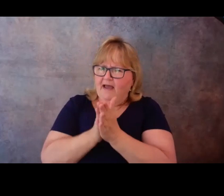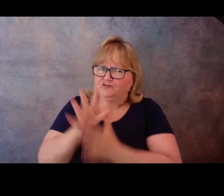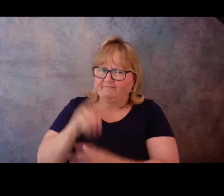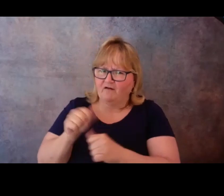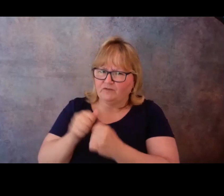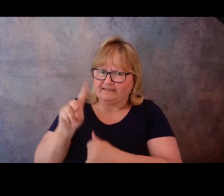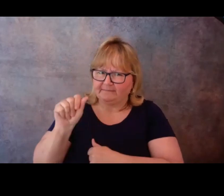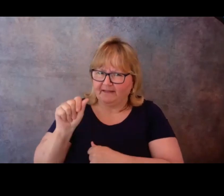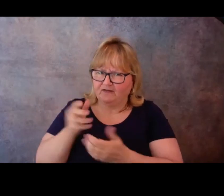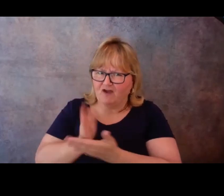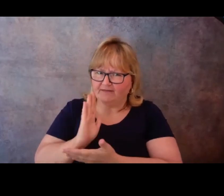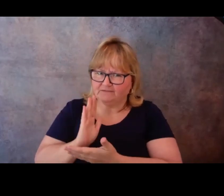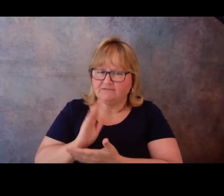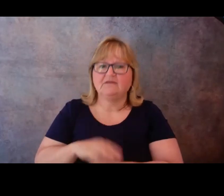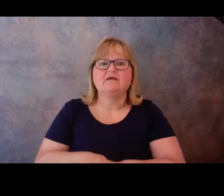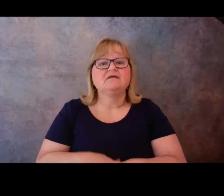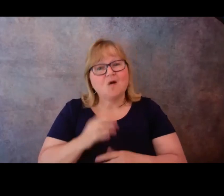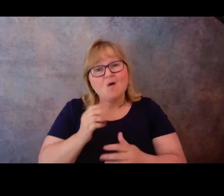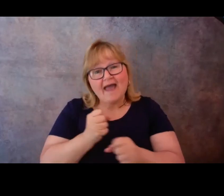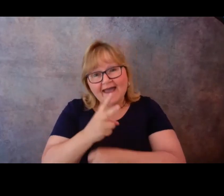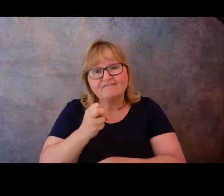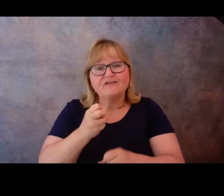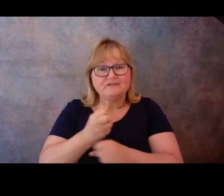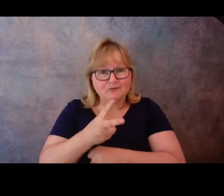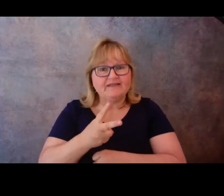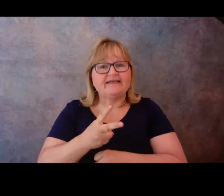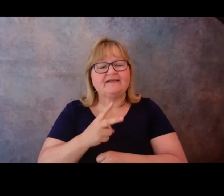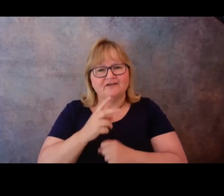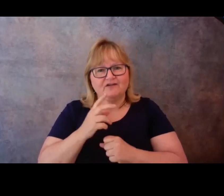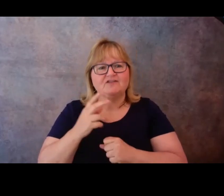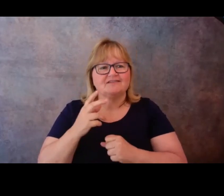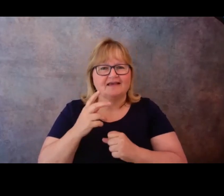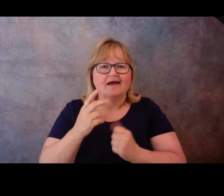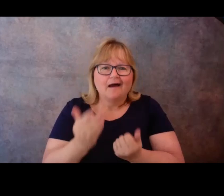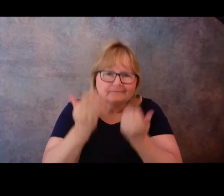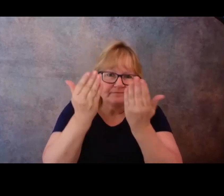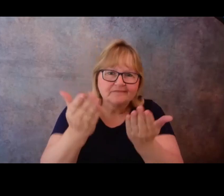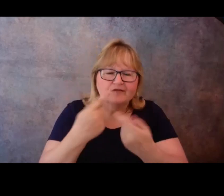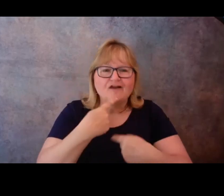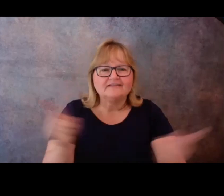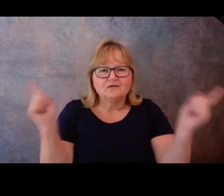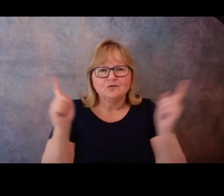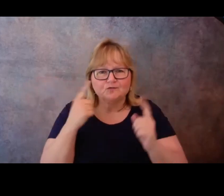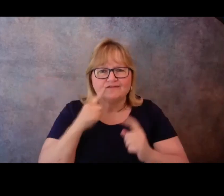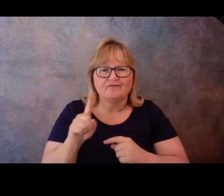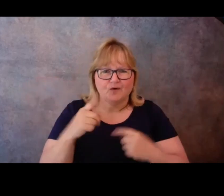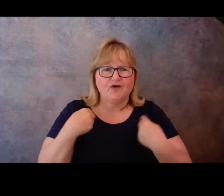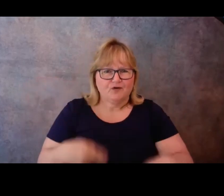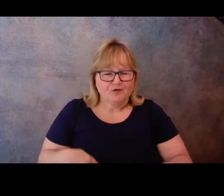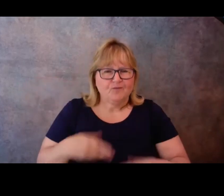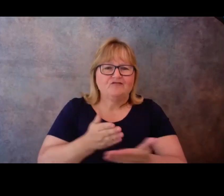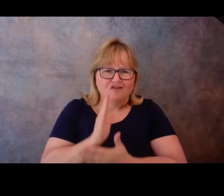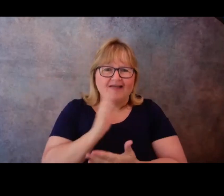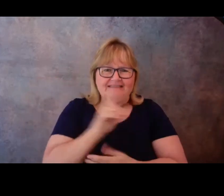every 2 years then, a resolution on human rights and disability went to the UN Human